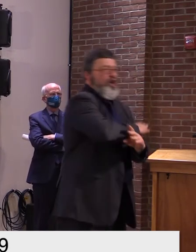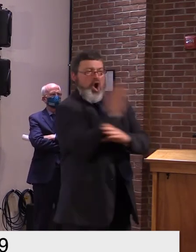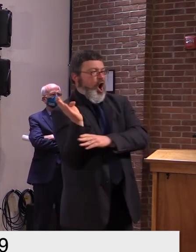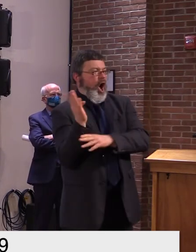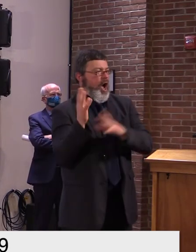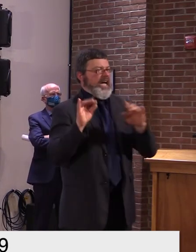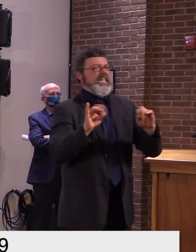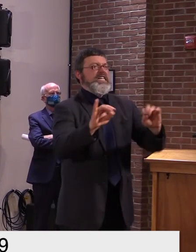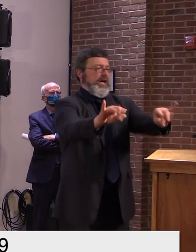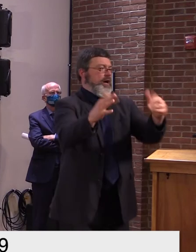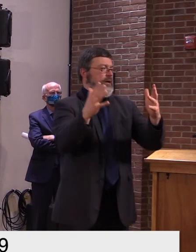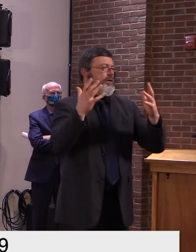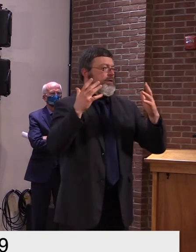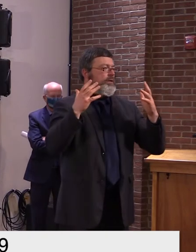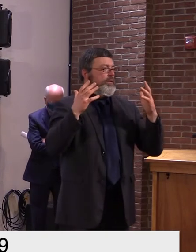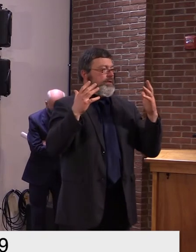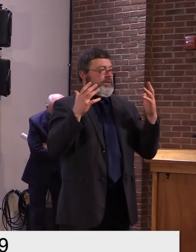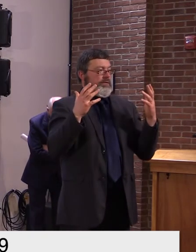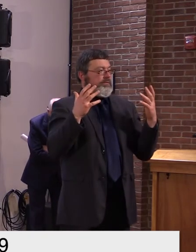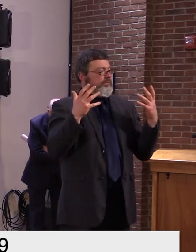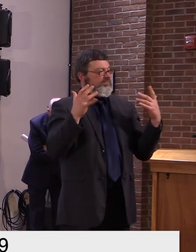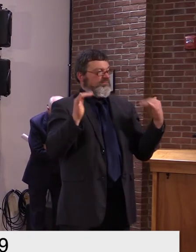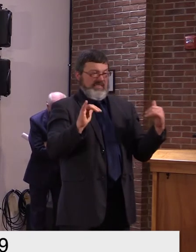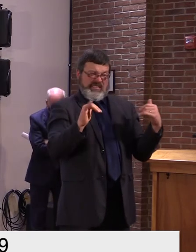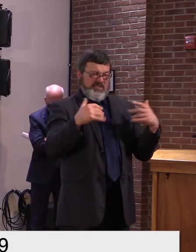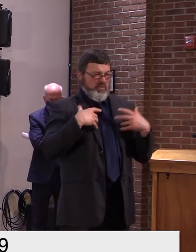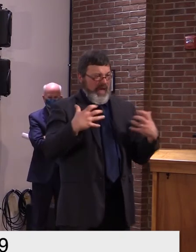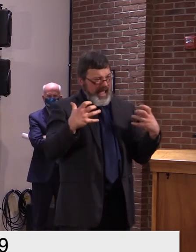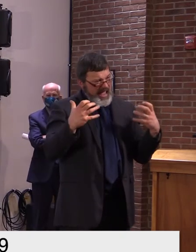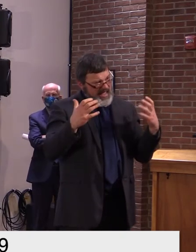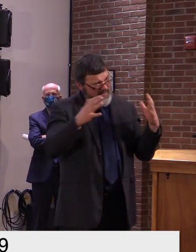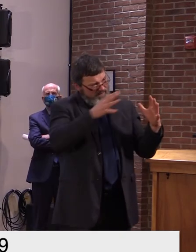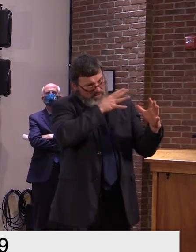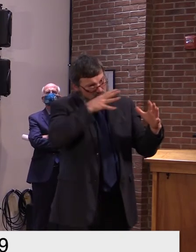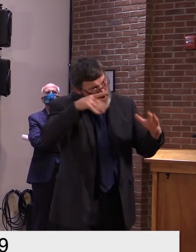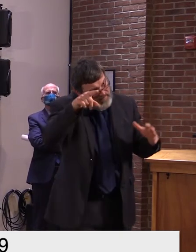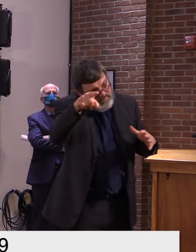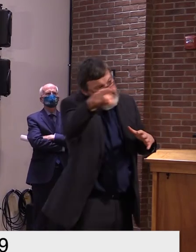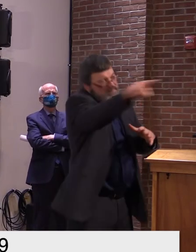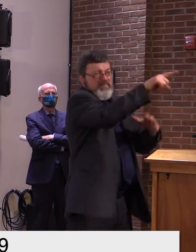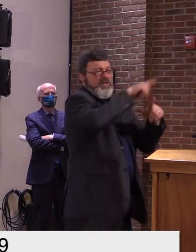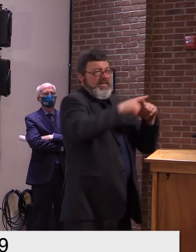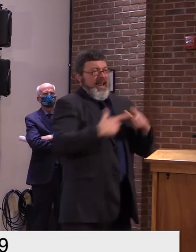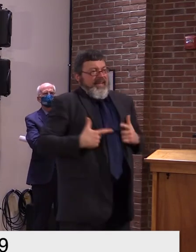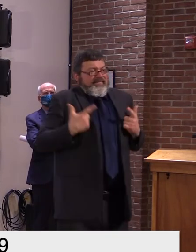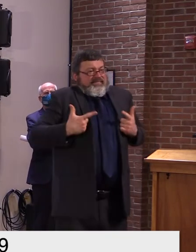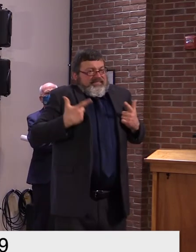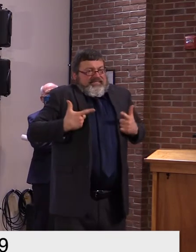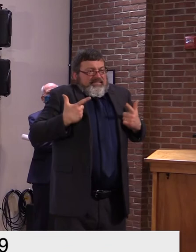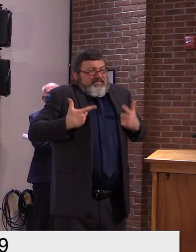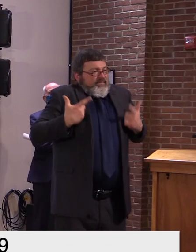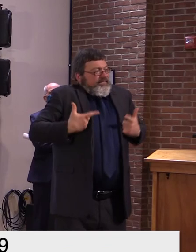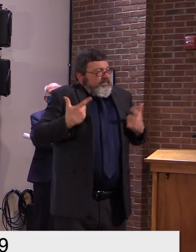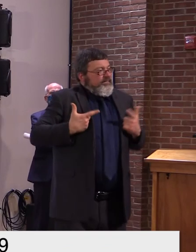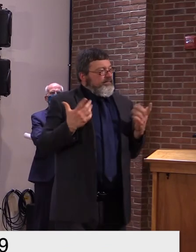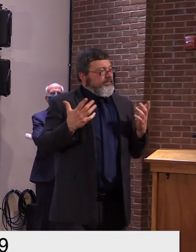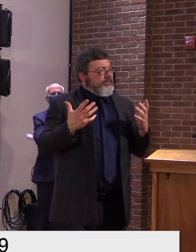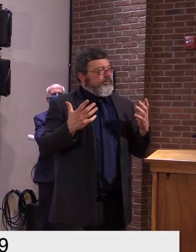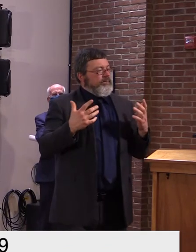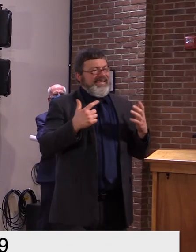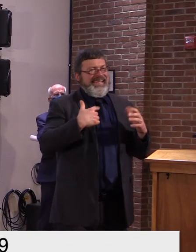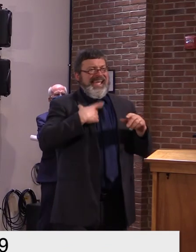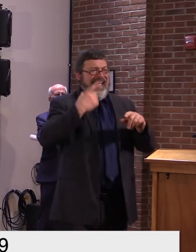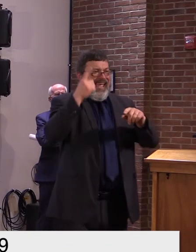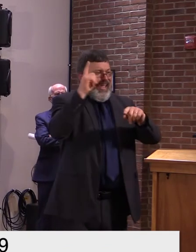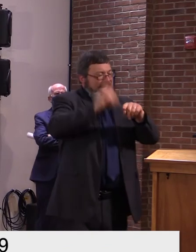intact, because I think it's essential. Again, I think it's part of who we are and part of our backbone. So